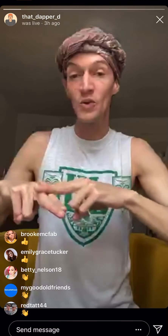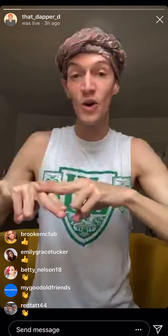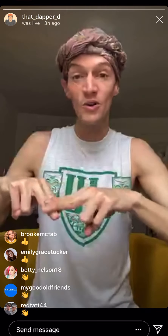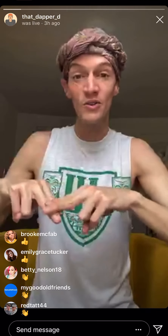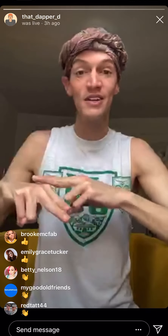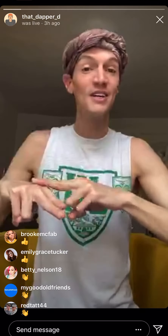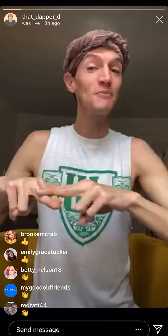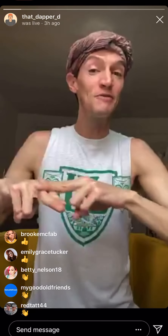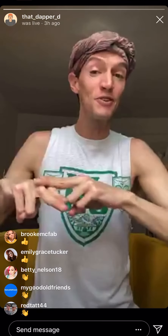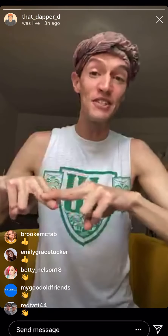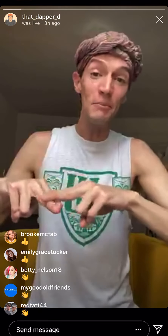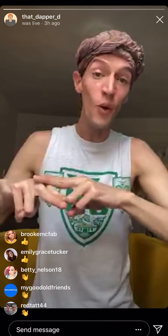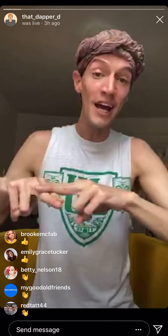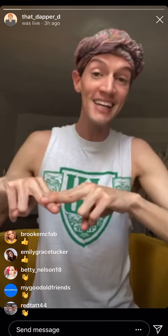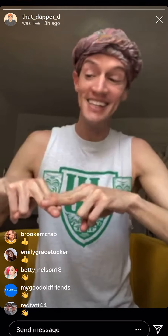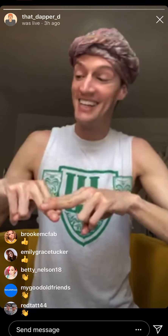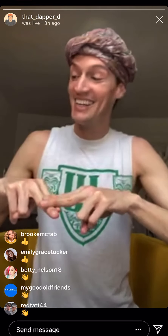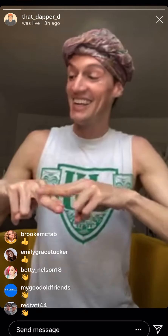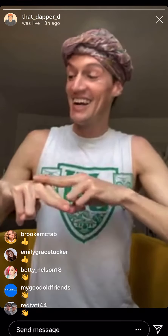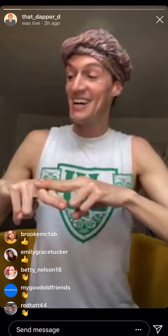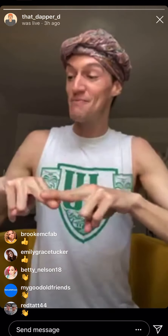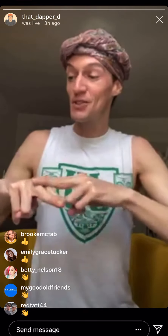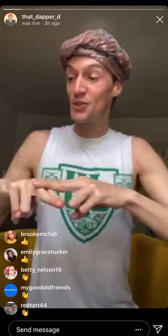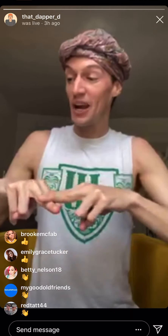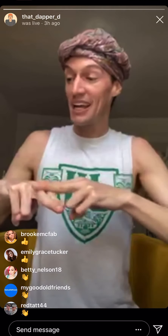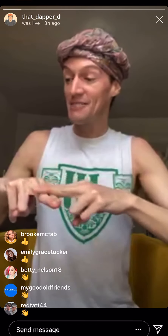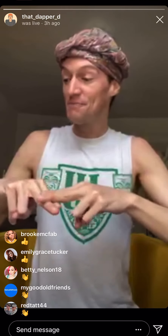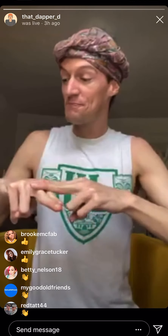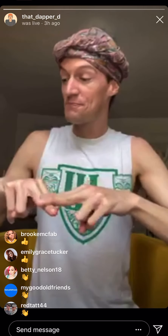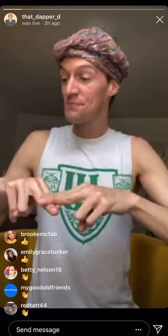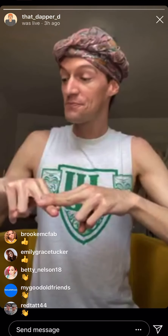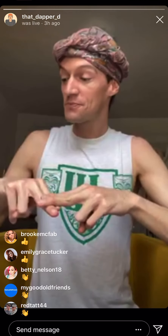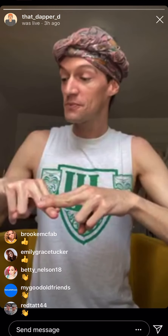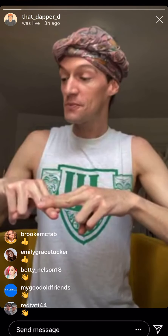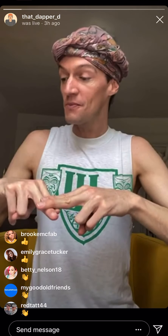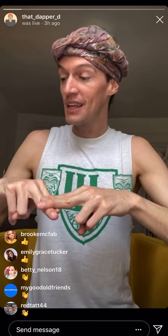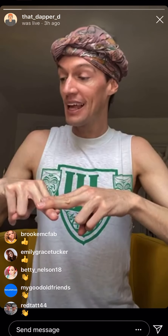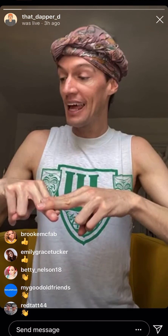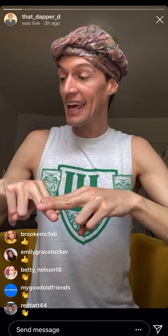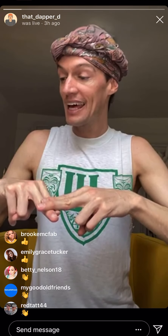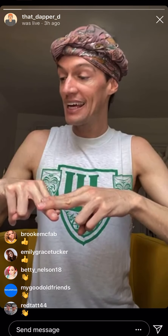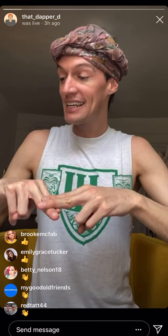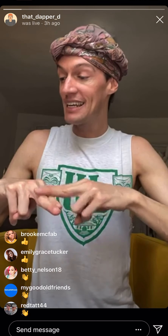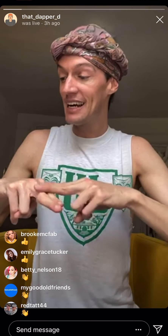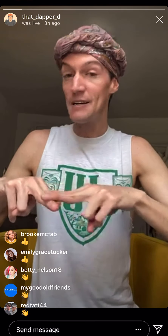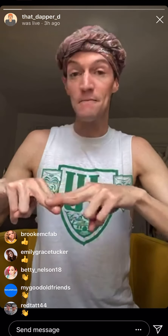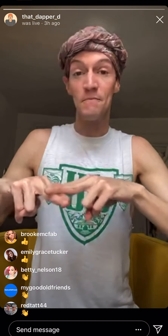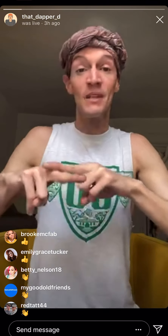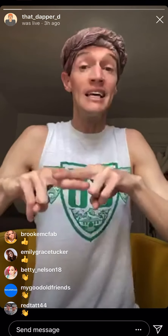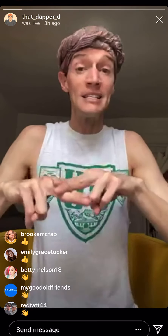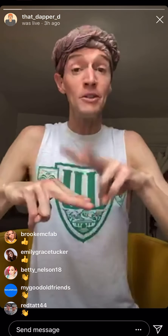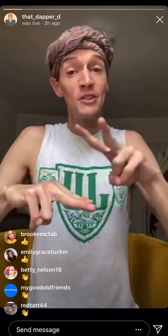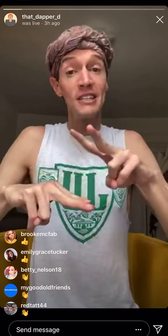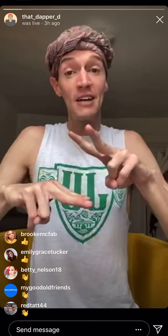could be for subway um train um and um similar to the sign for